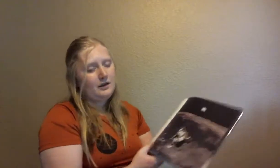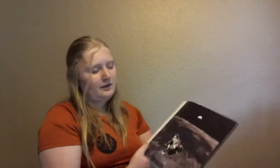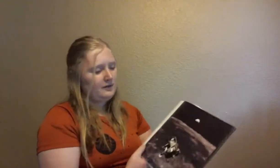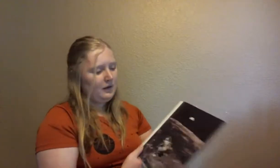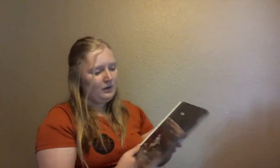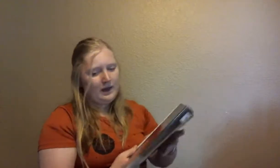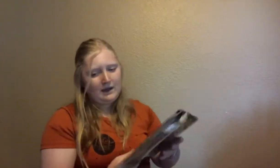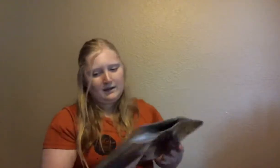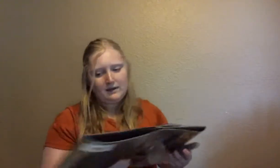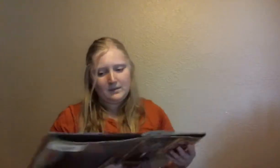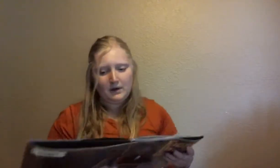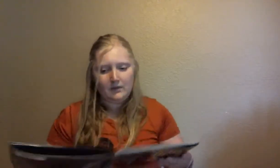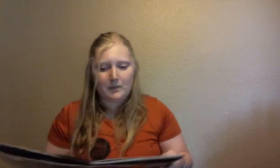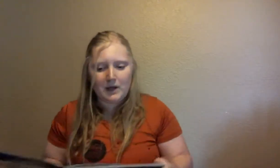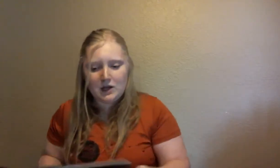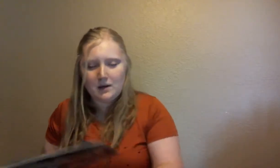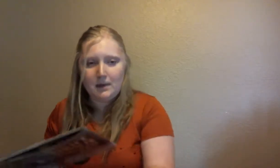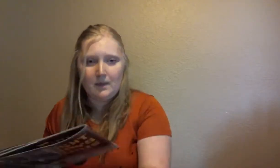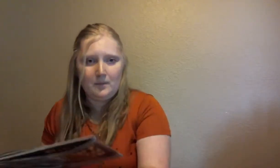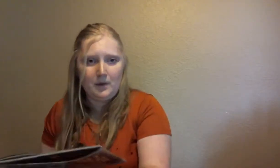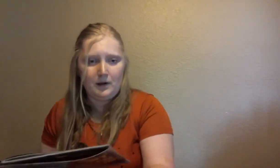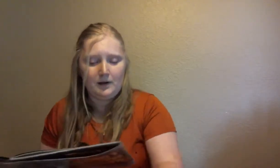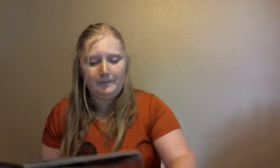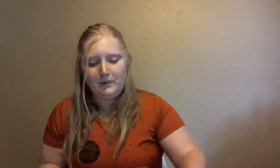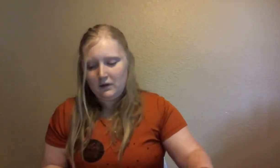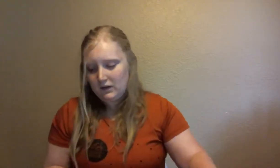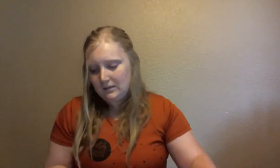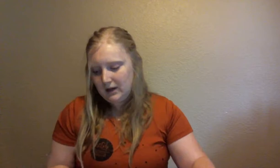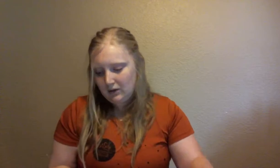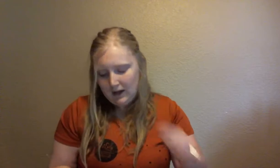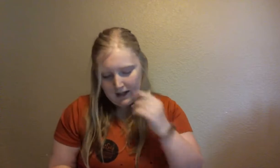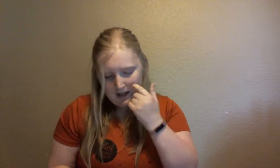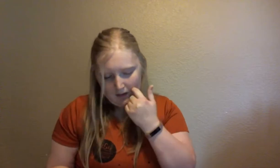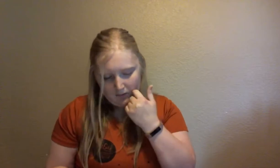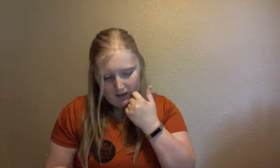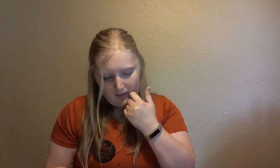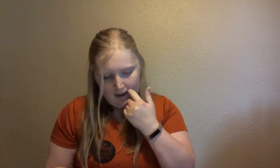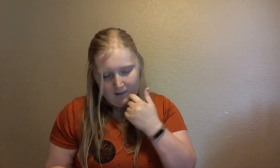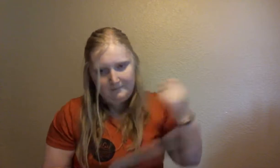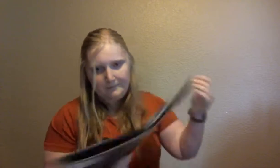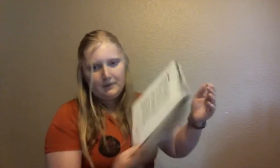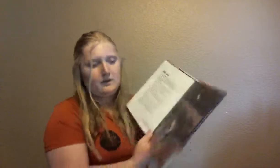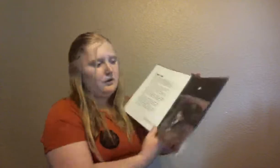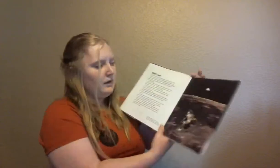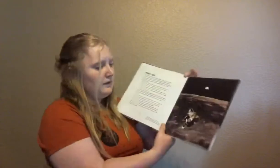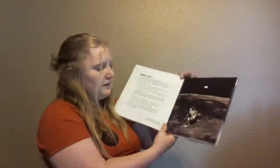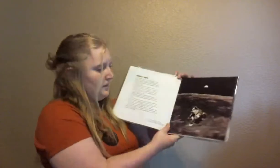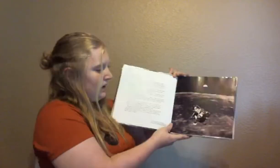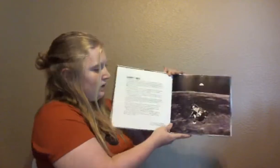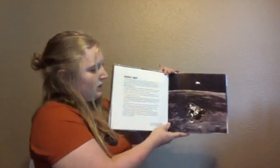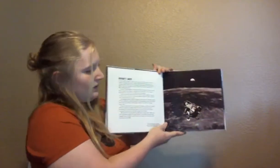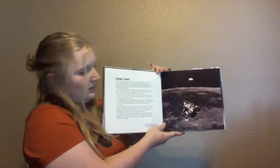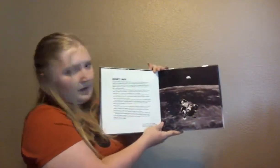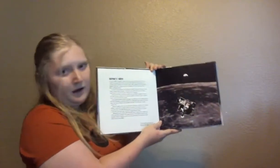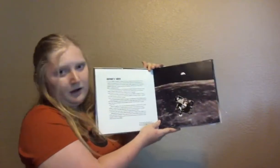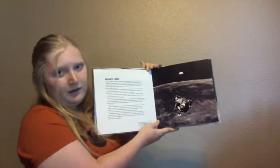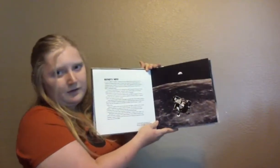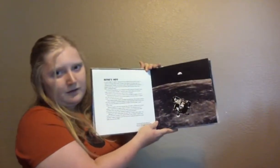author's note that tells more information about the book. So I'm going to go ahead and read that. So this is the picture that's with the author's